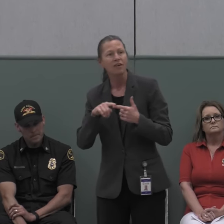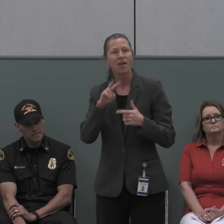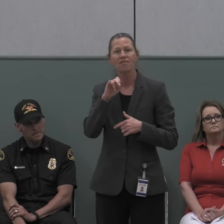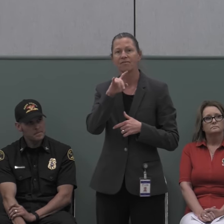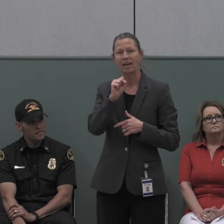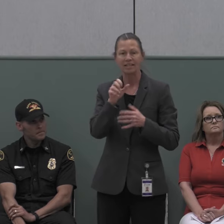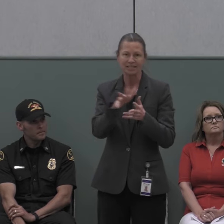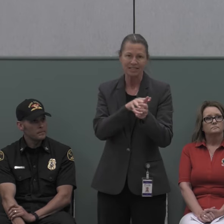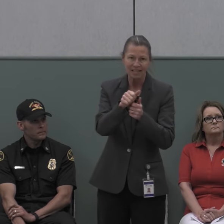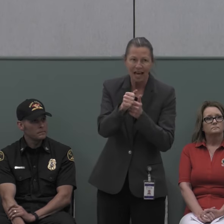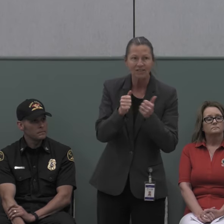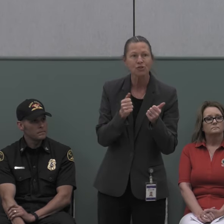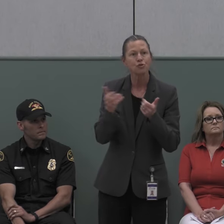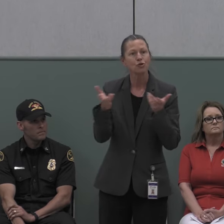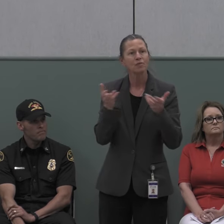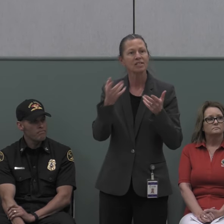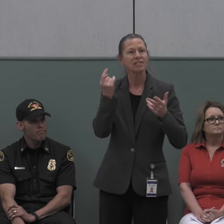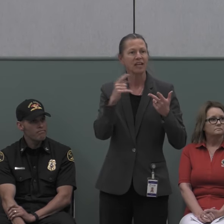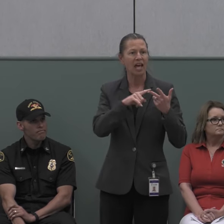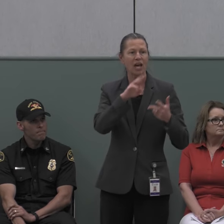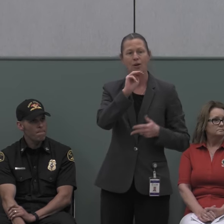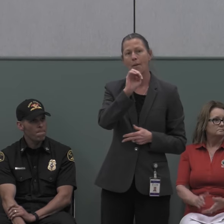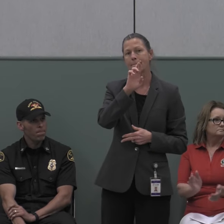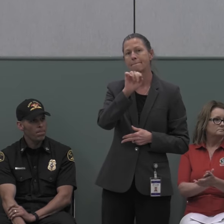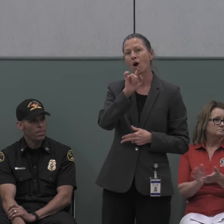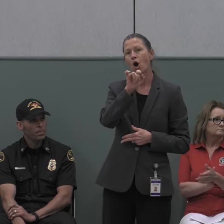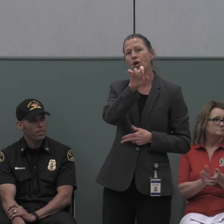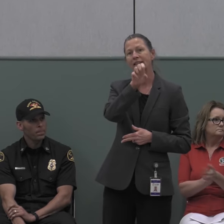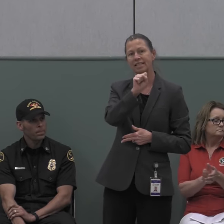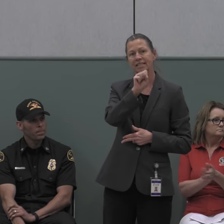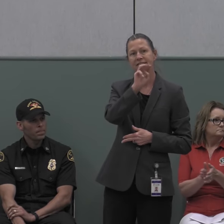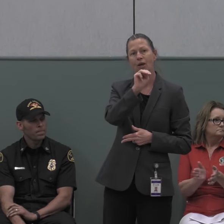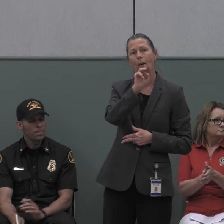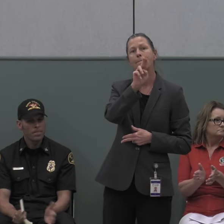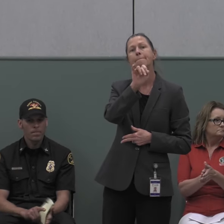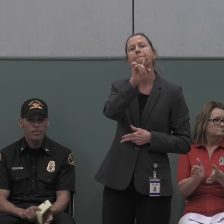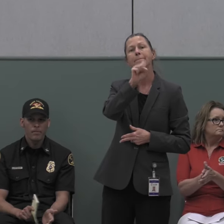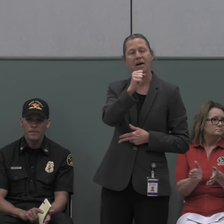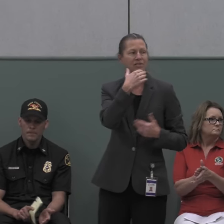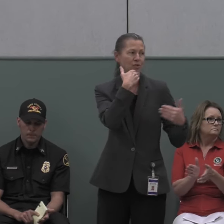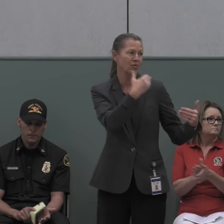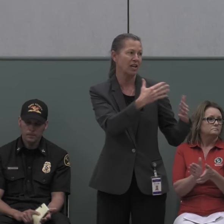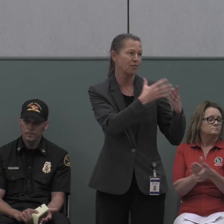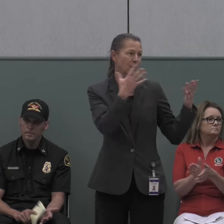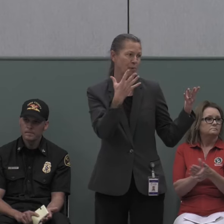and Marley's Mutt. So thank you so much, one of our many partners.